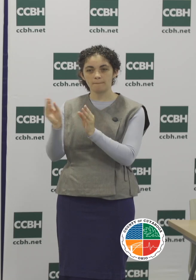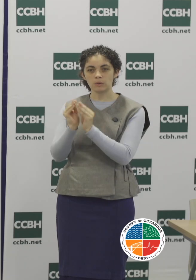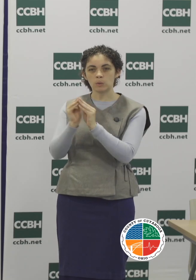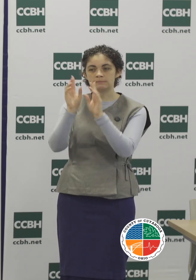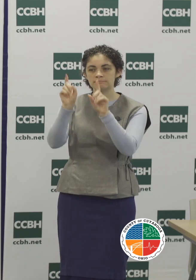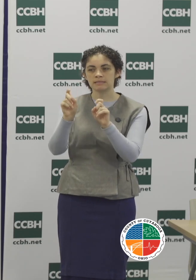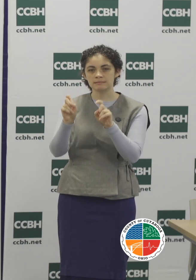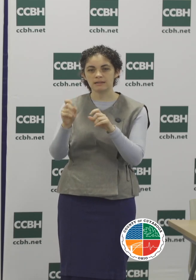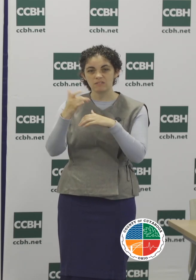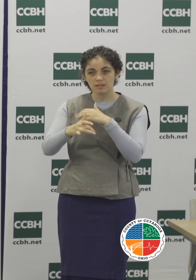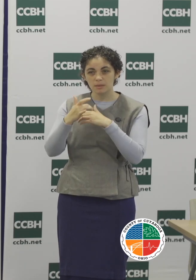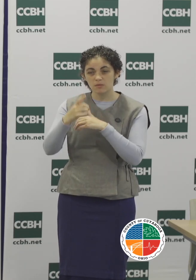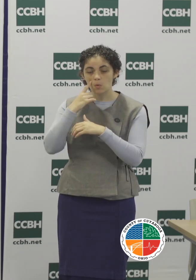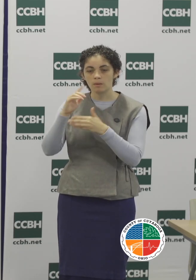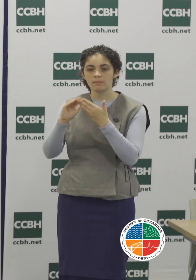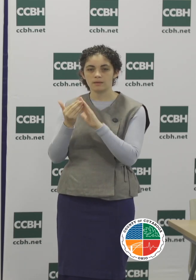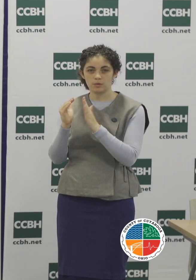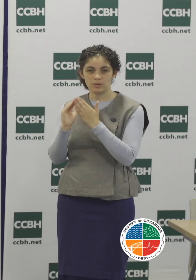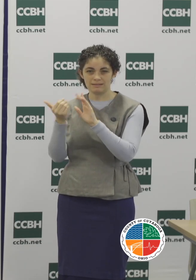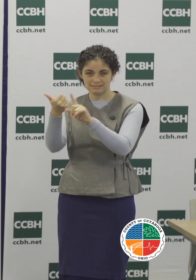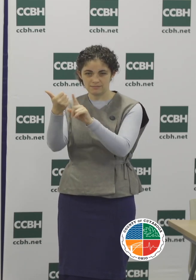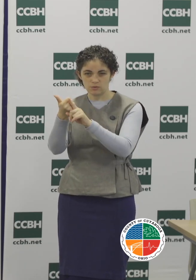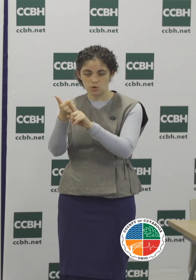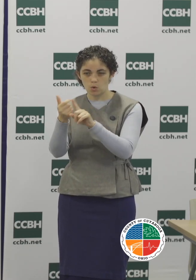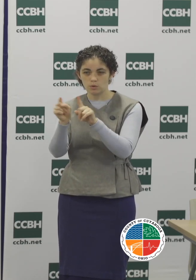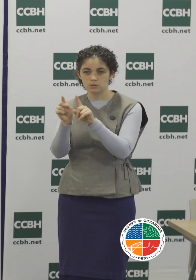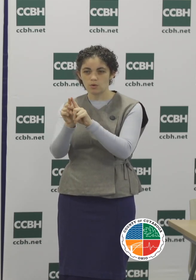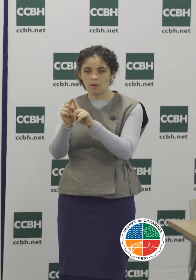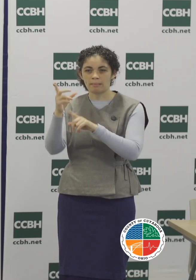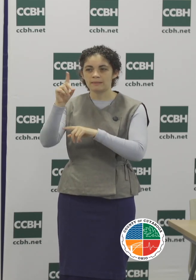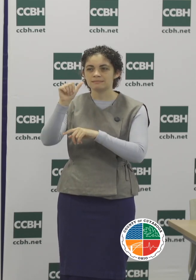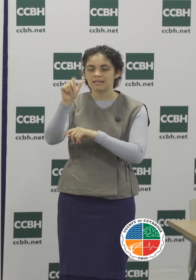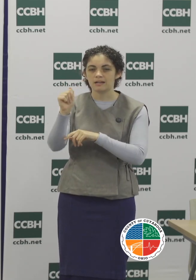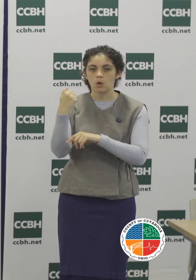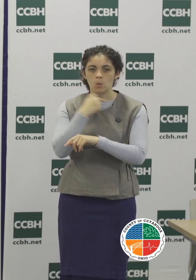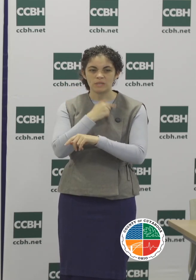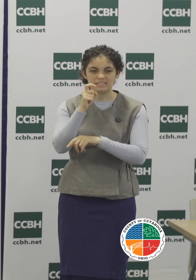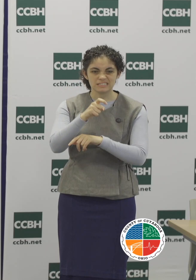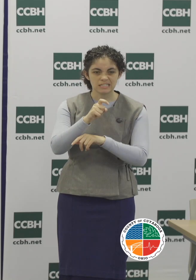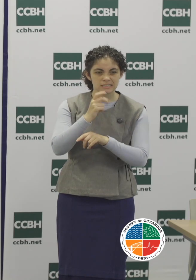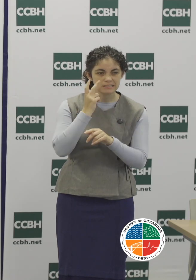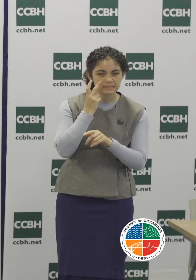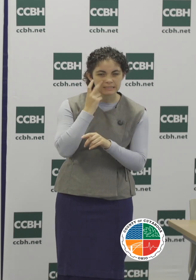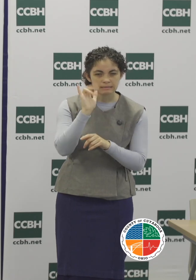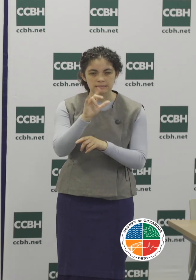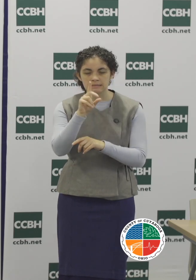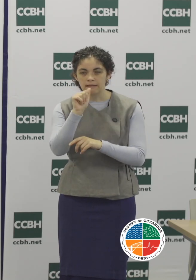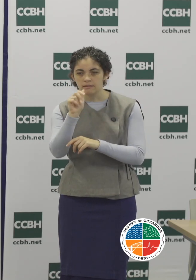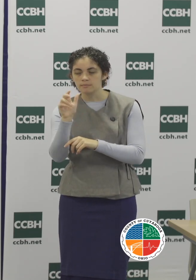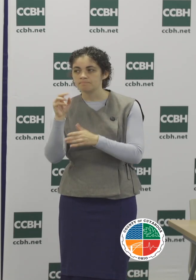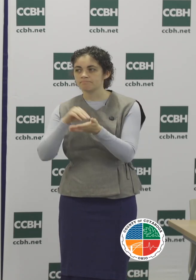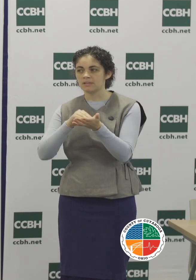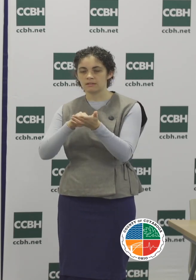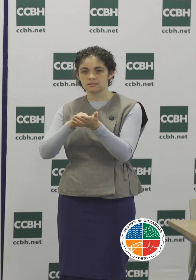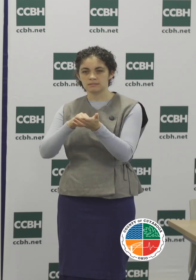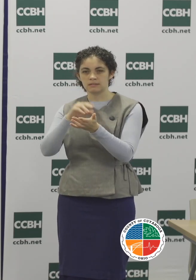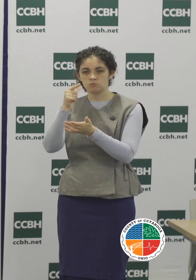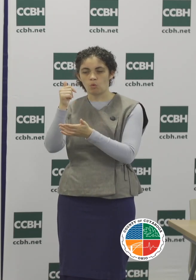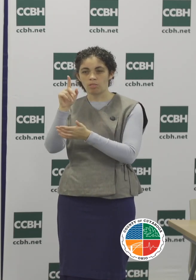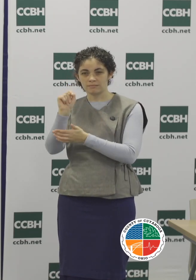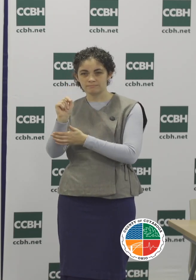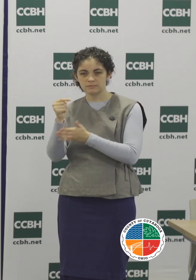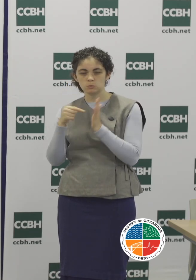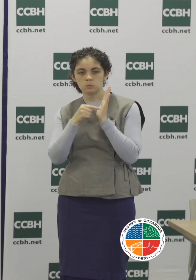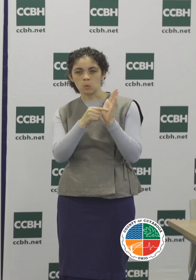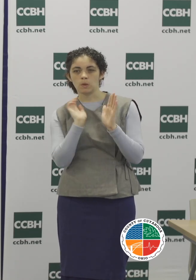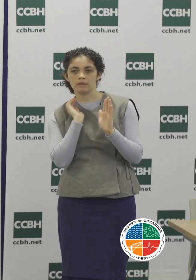testing opportunities for the community based on data of where we need to go. So a lot of the data that Dr. Gullett has presented